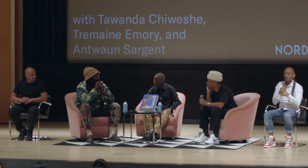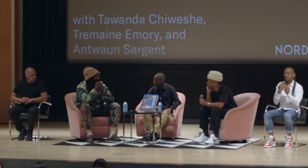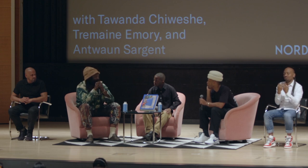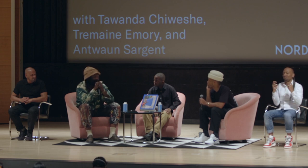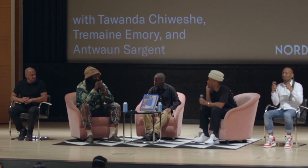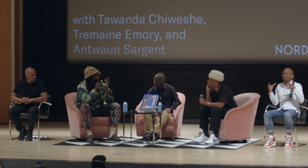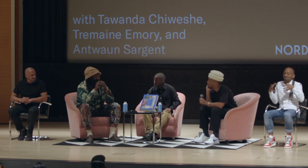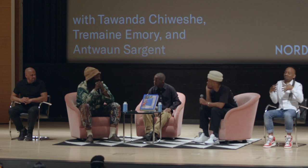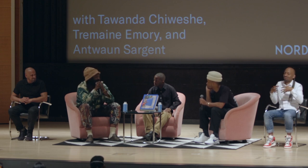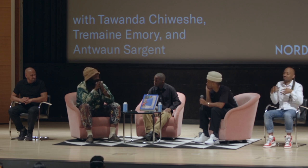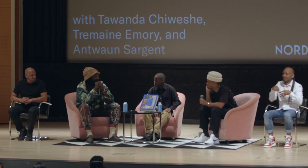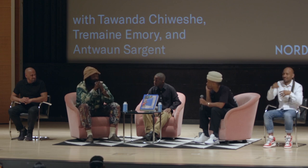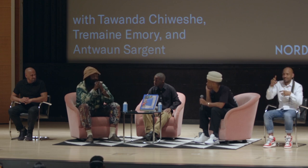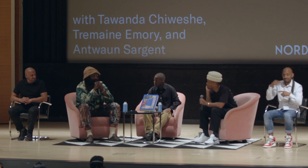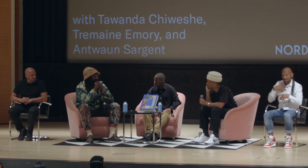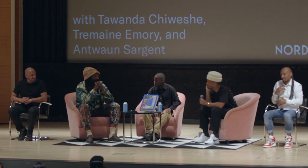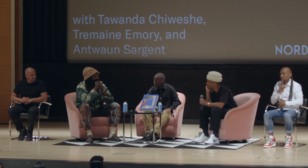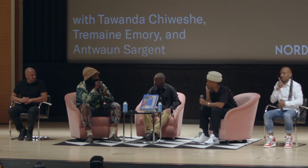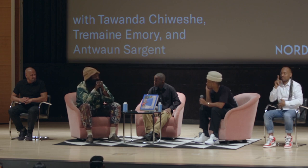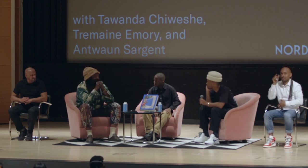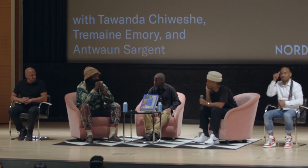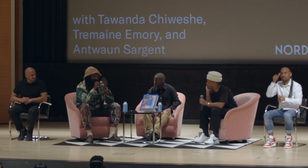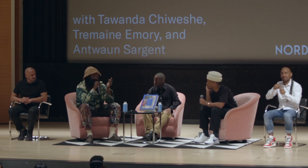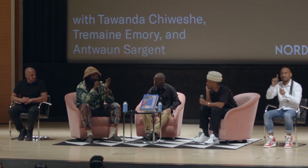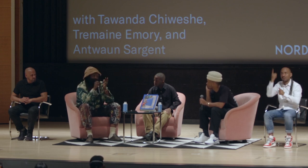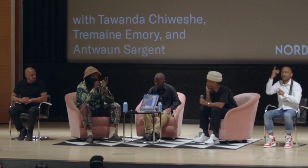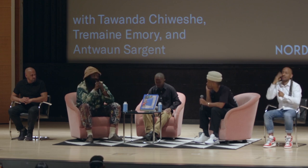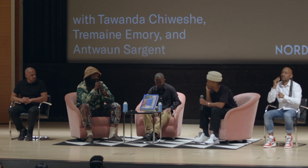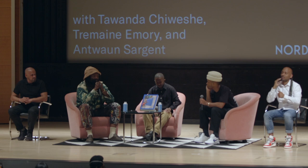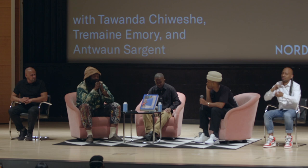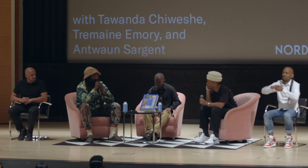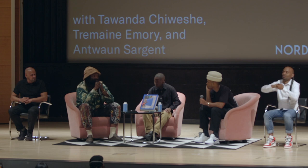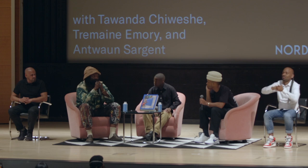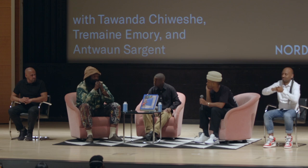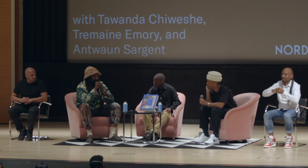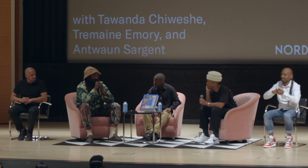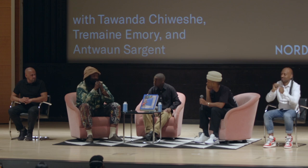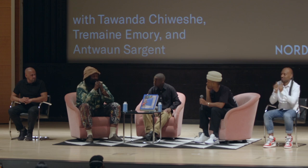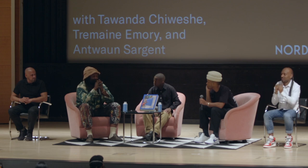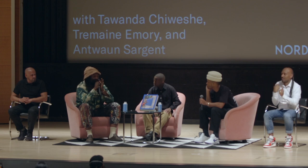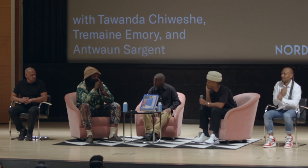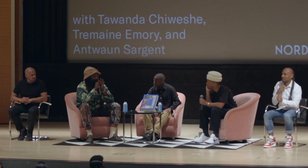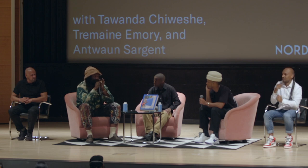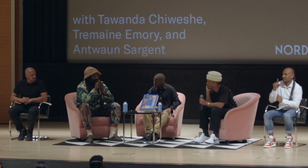squadron. So that's the first collaboration, was doing parties. And the first one was